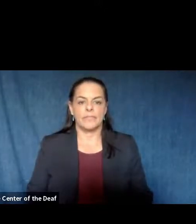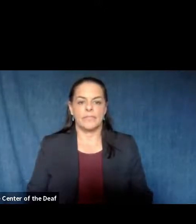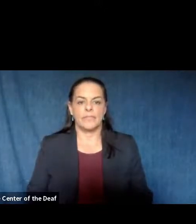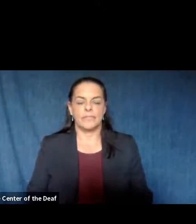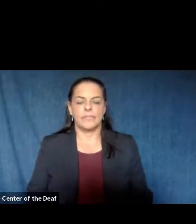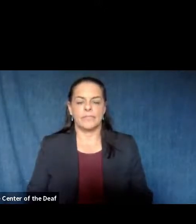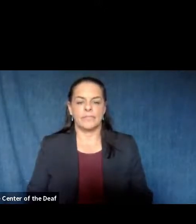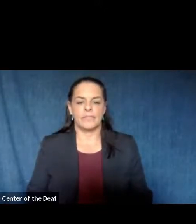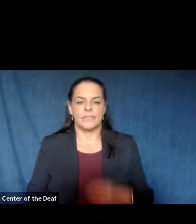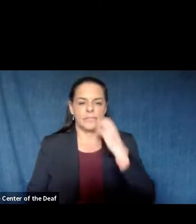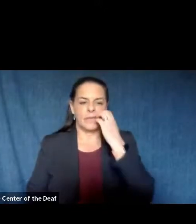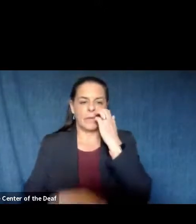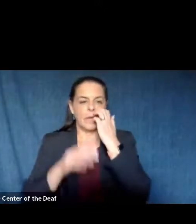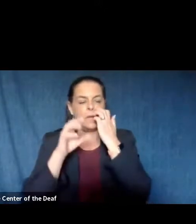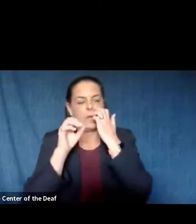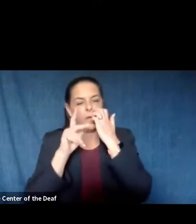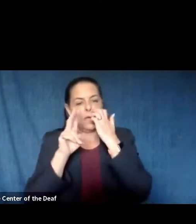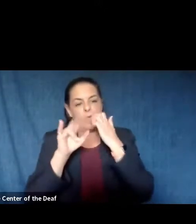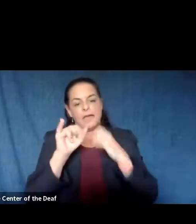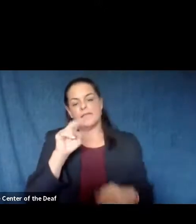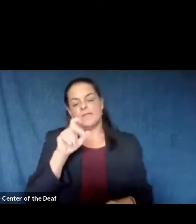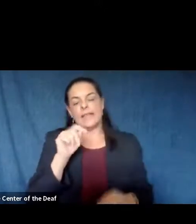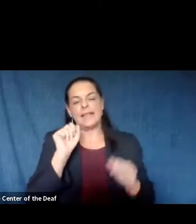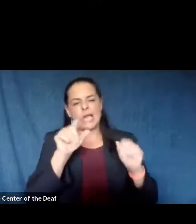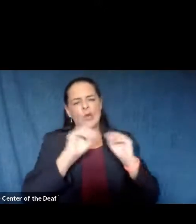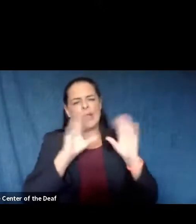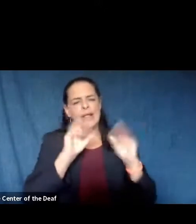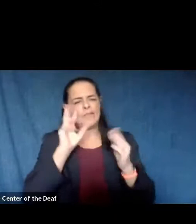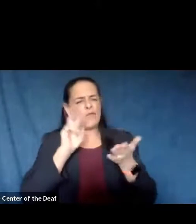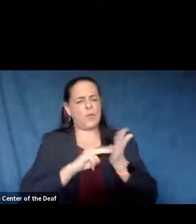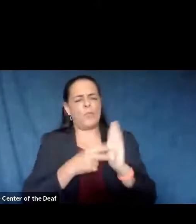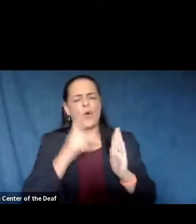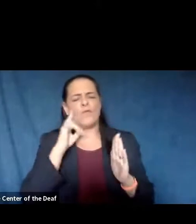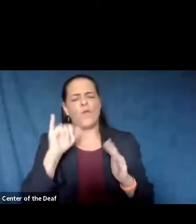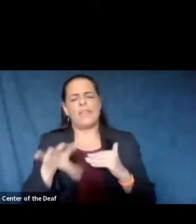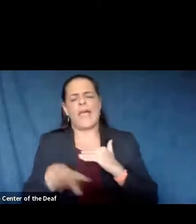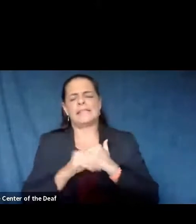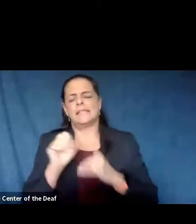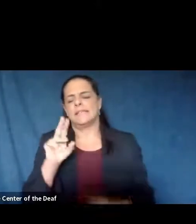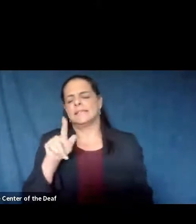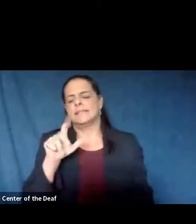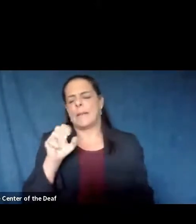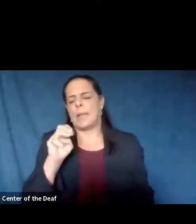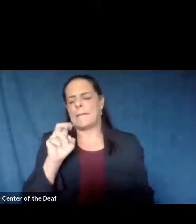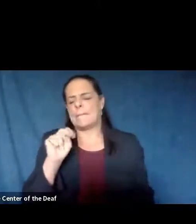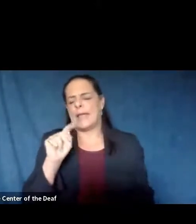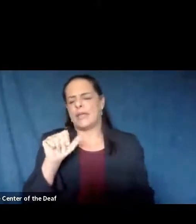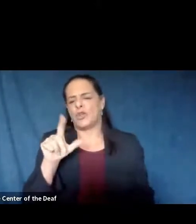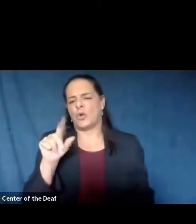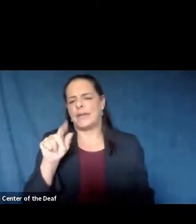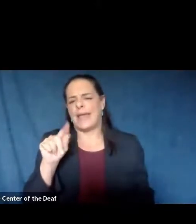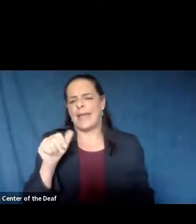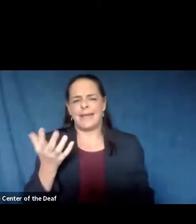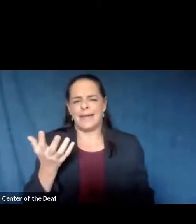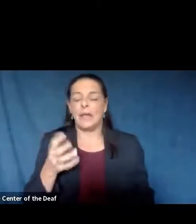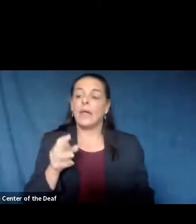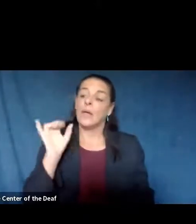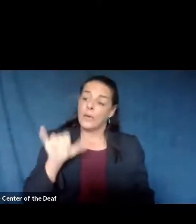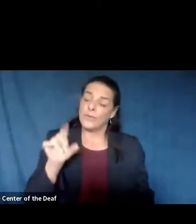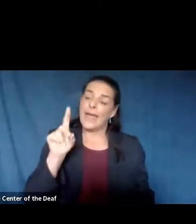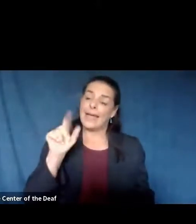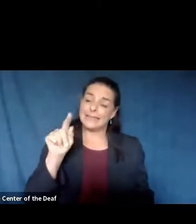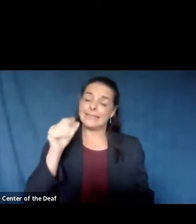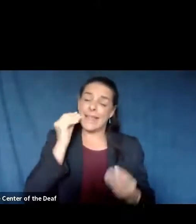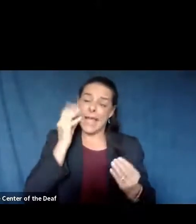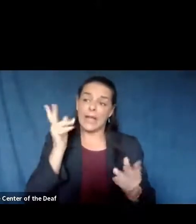So from Vincent with the Sentinel, can you clarify what the purpose of the supplemental data is? That is actually data that we had been asked